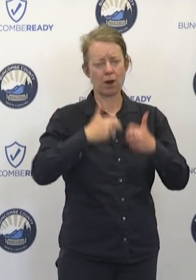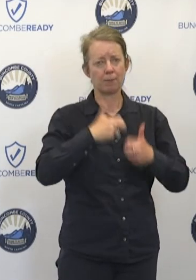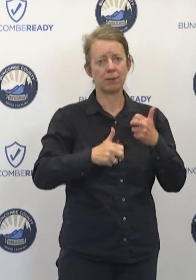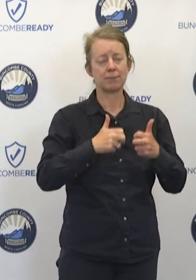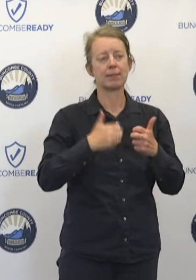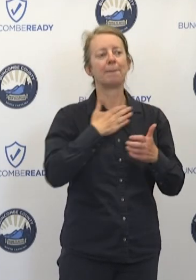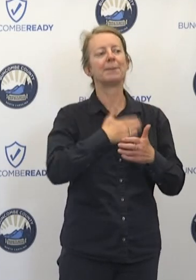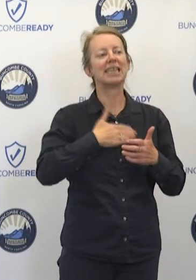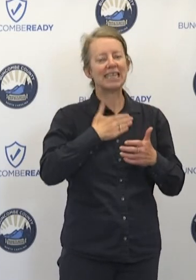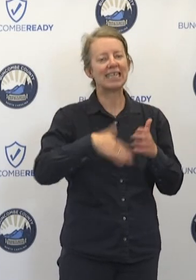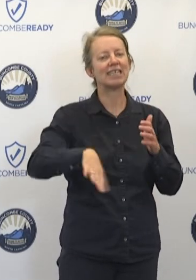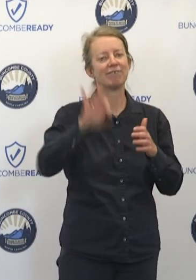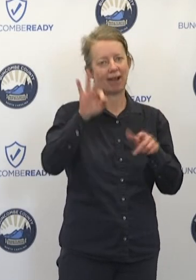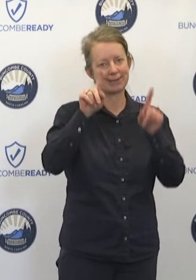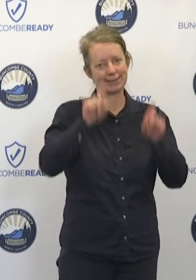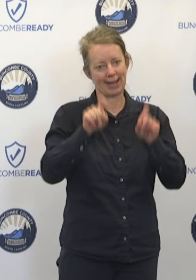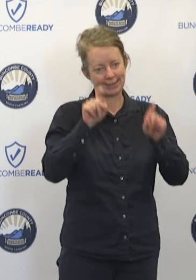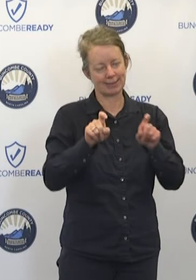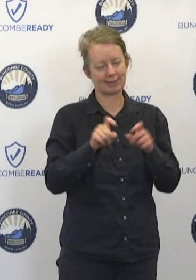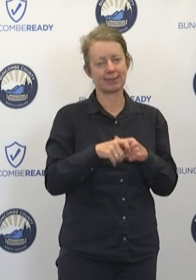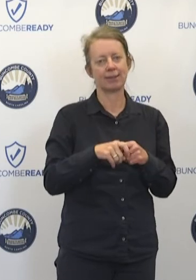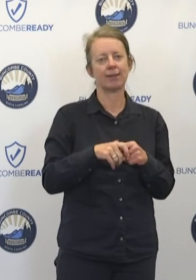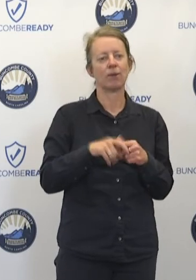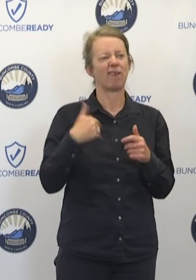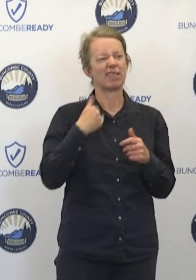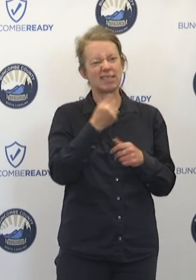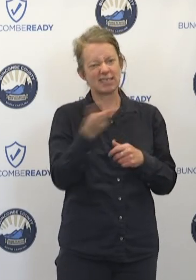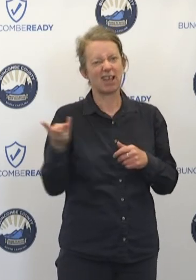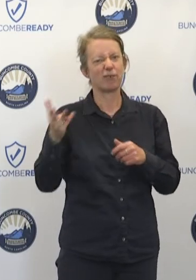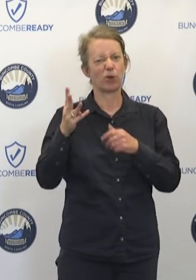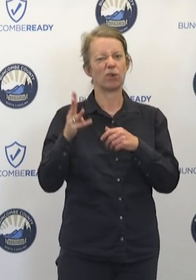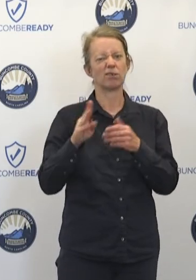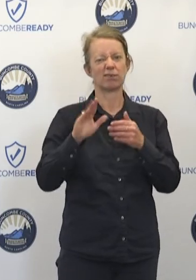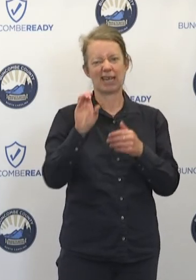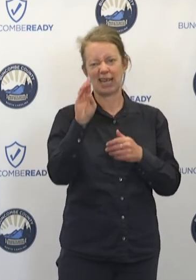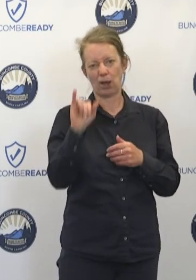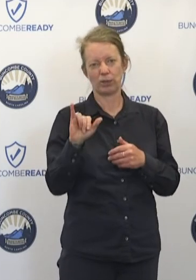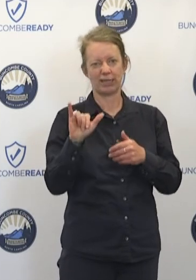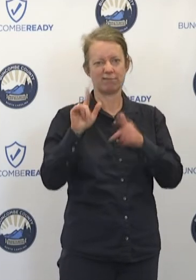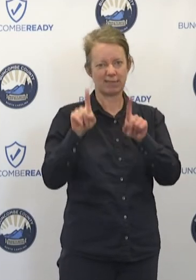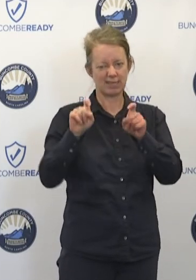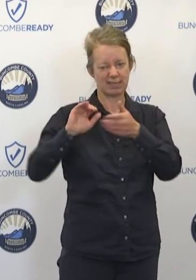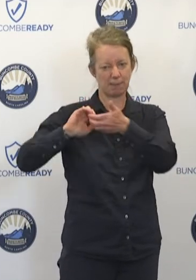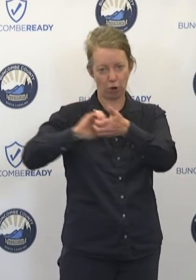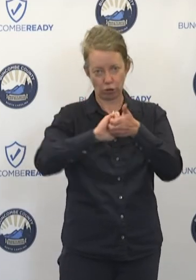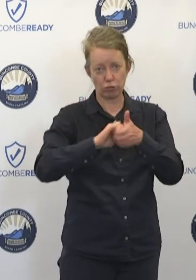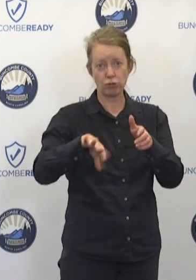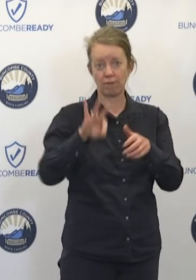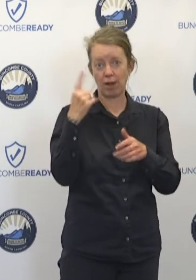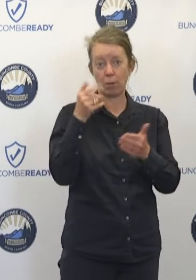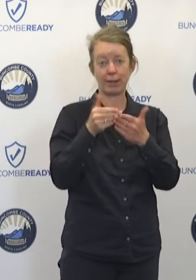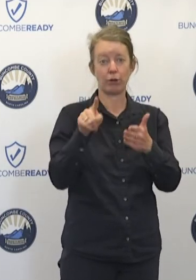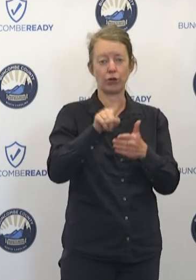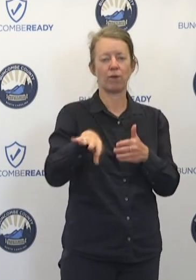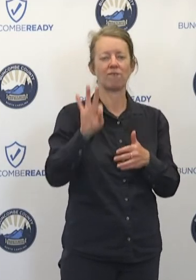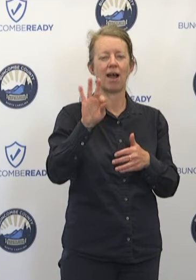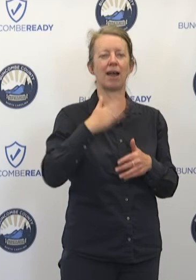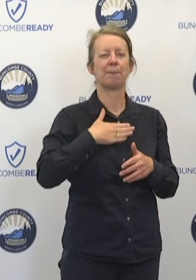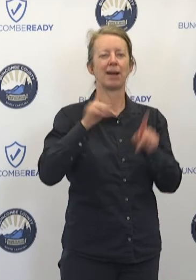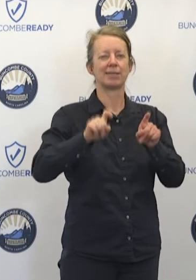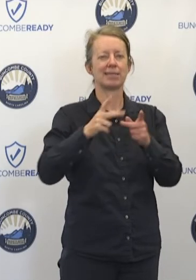testing. We have several testing partners in our county, and you can find one near to you at Find My Testing Place